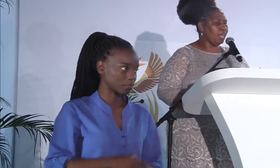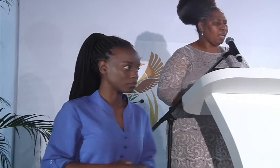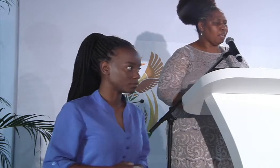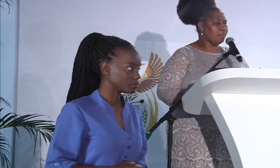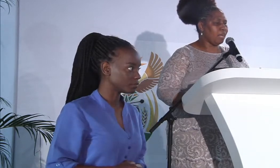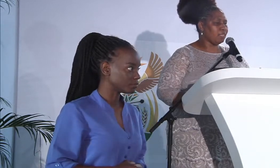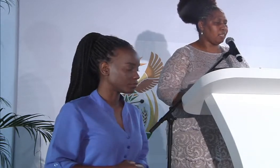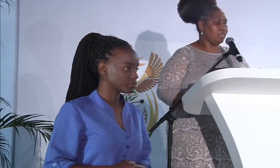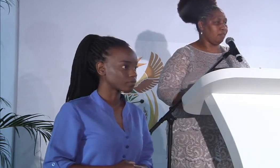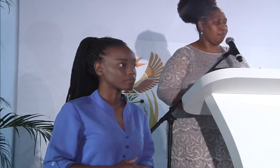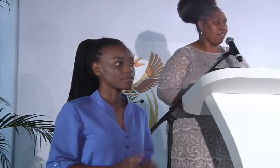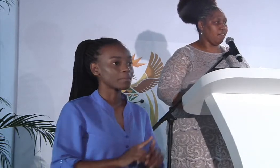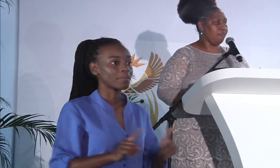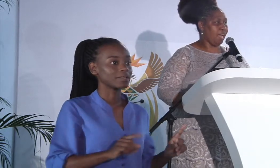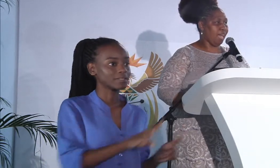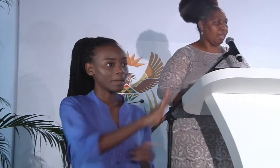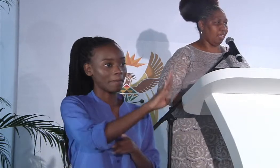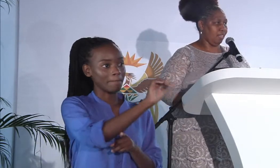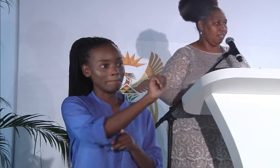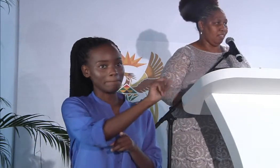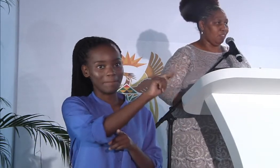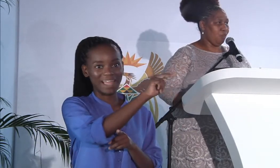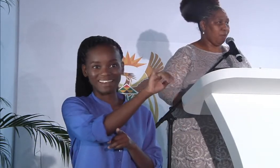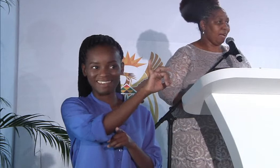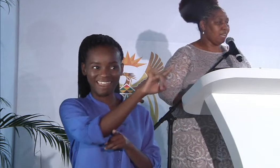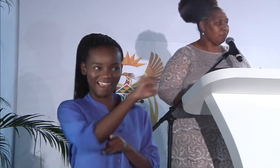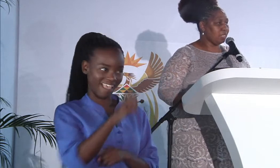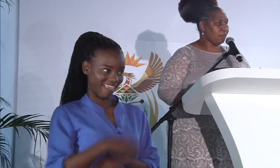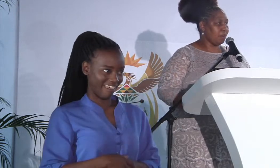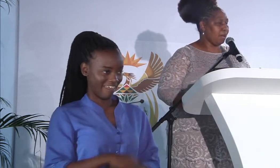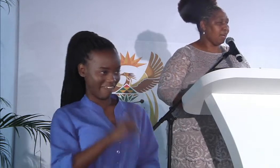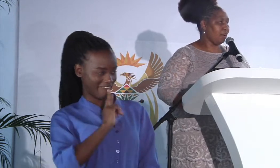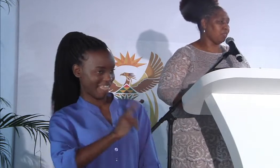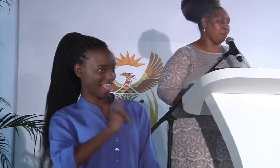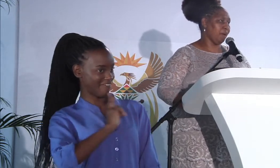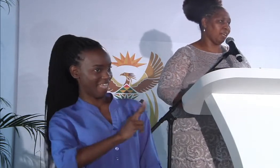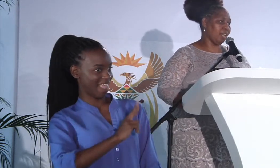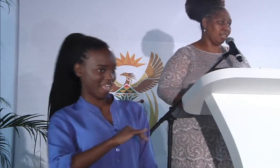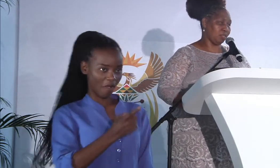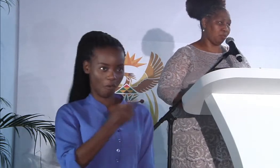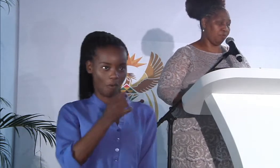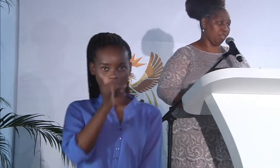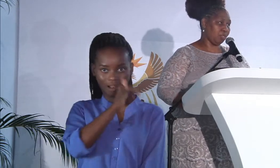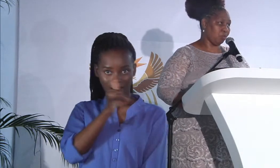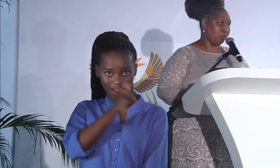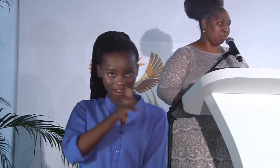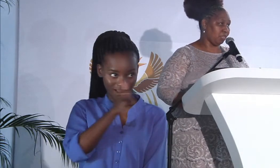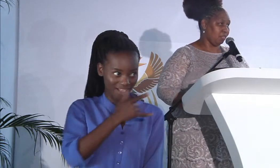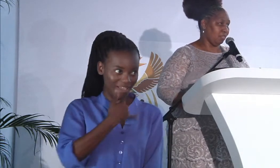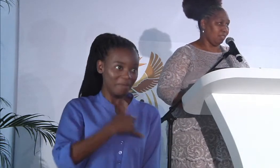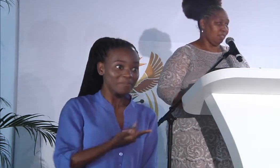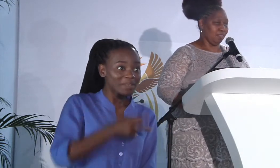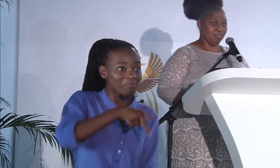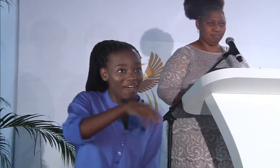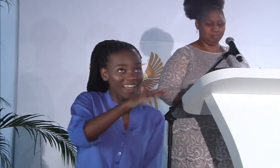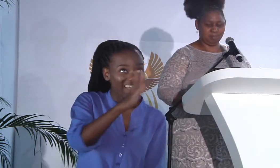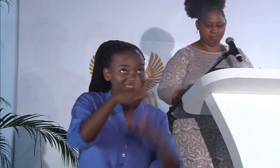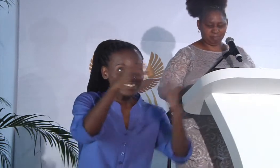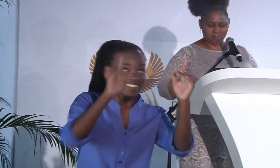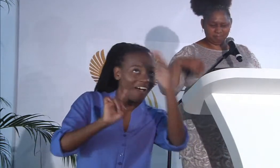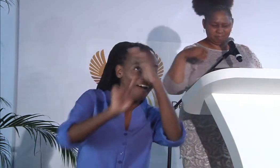Ngobile and Bandile, vele vele, noma ibanganibiza amaphara kote paradise sofika sonke.